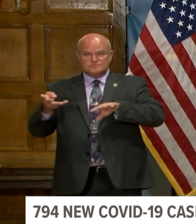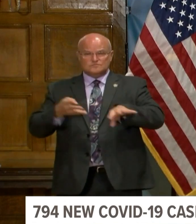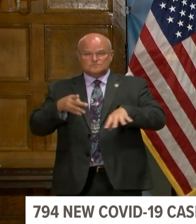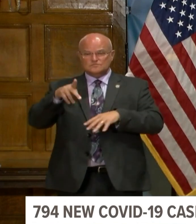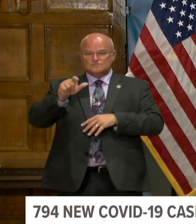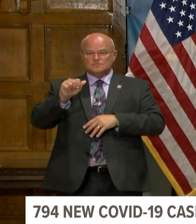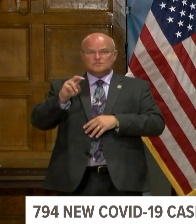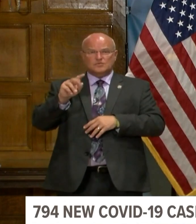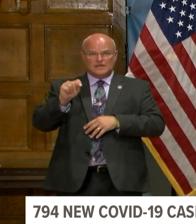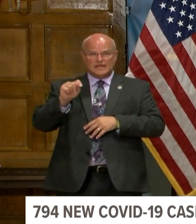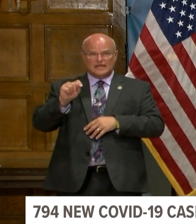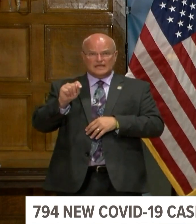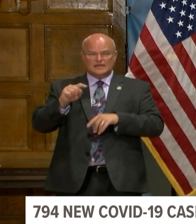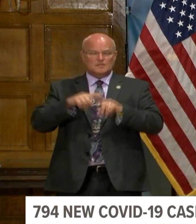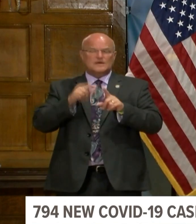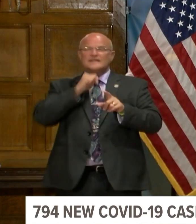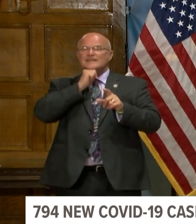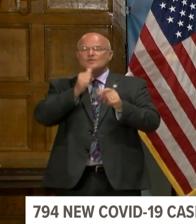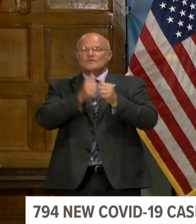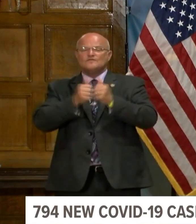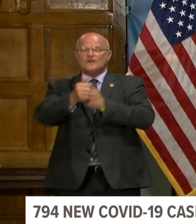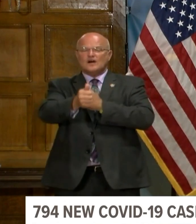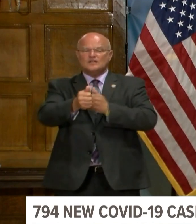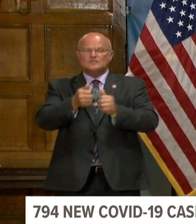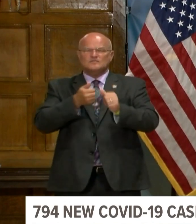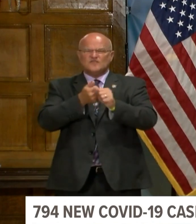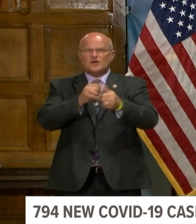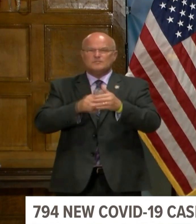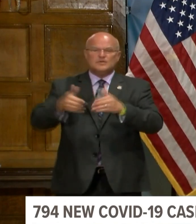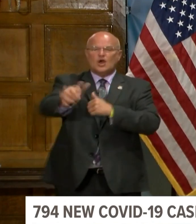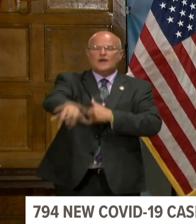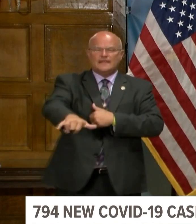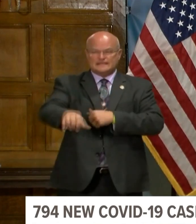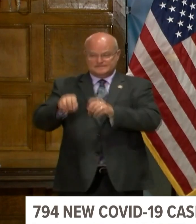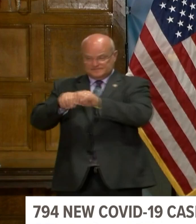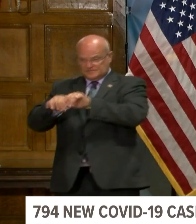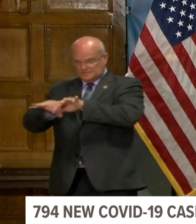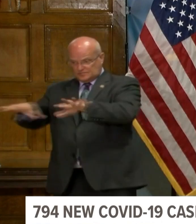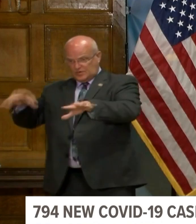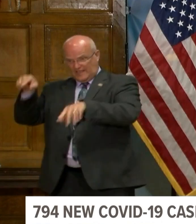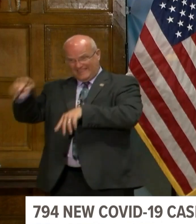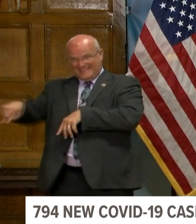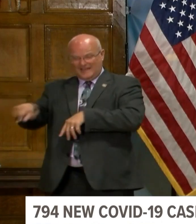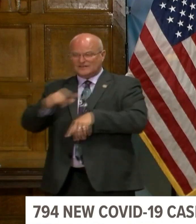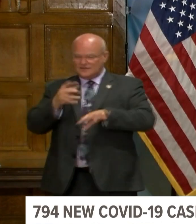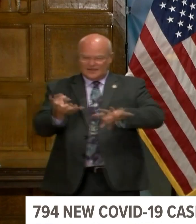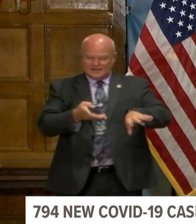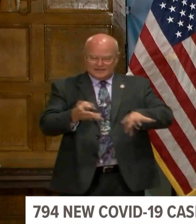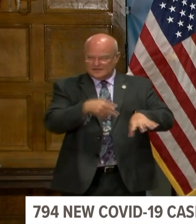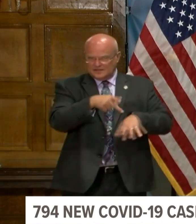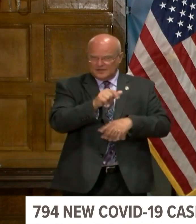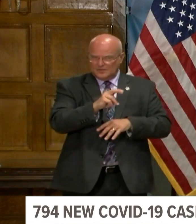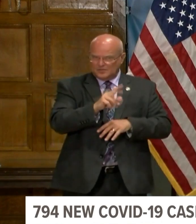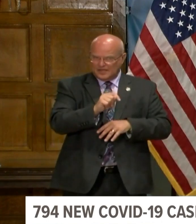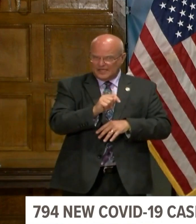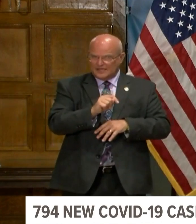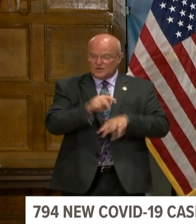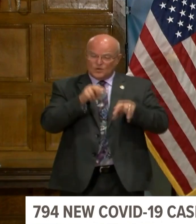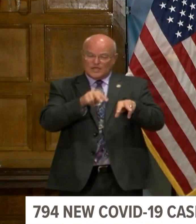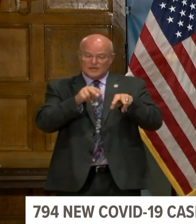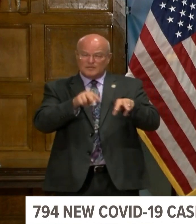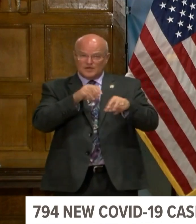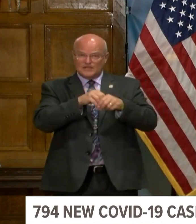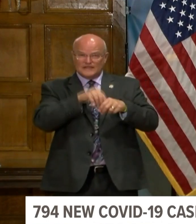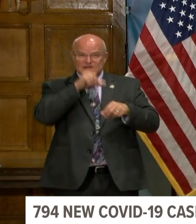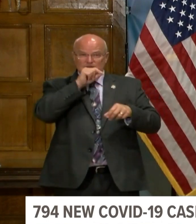necessarily followed beyond that, and that's where the spread was occurring. We can monitor the spread that was